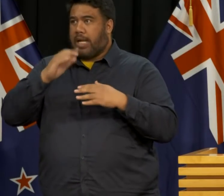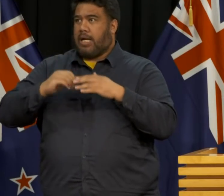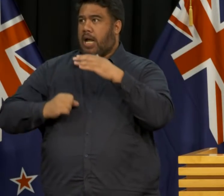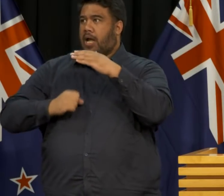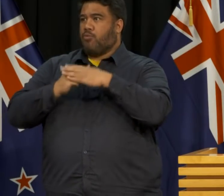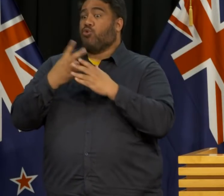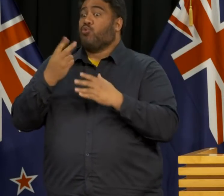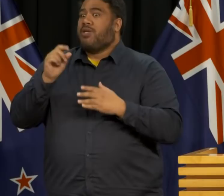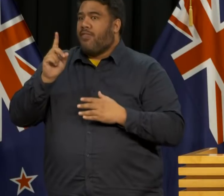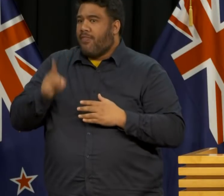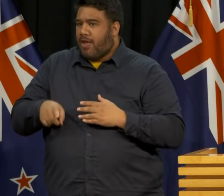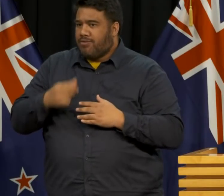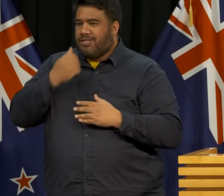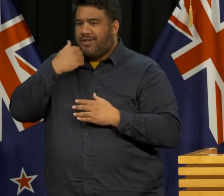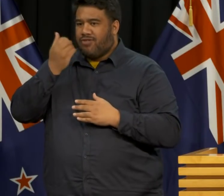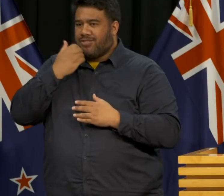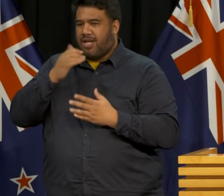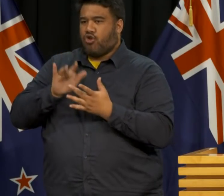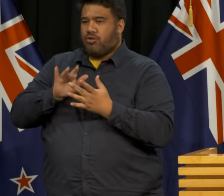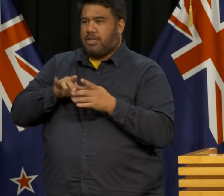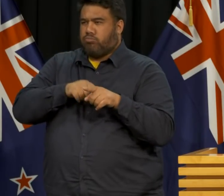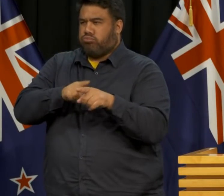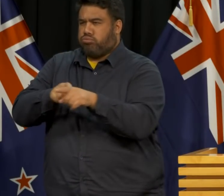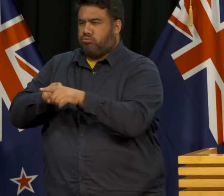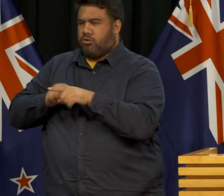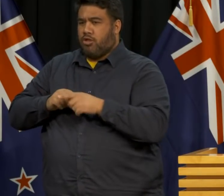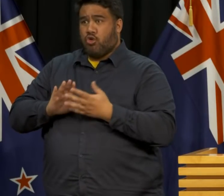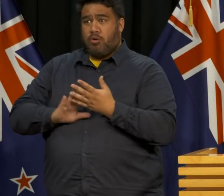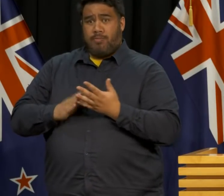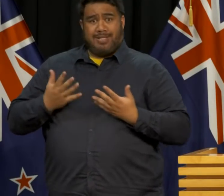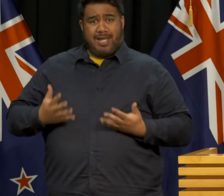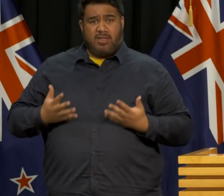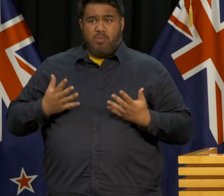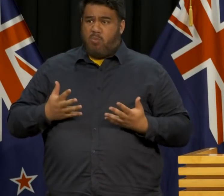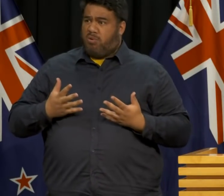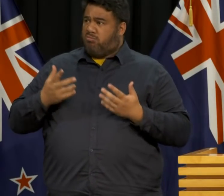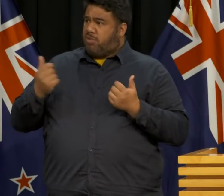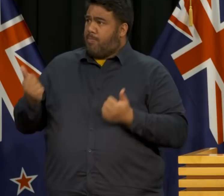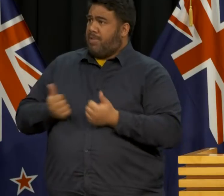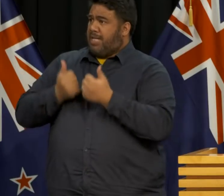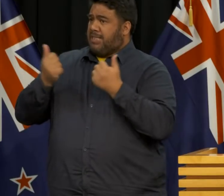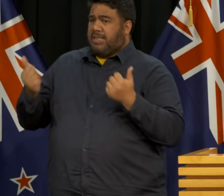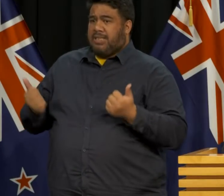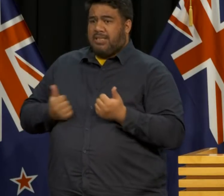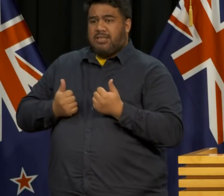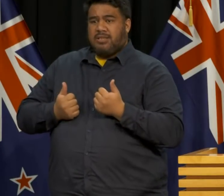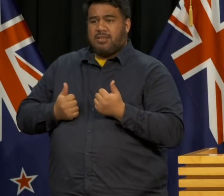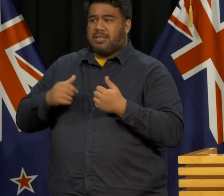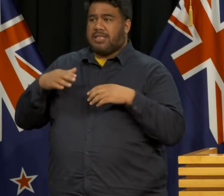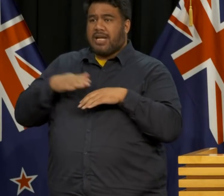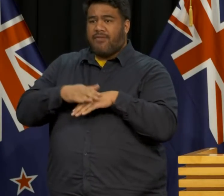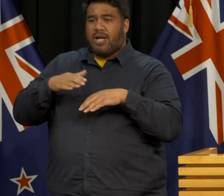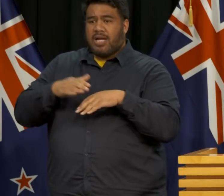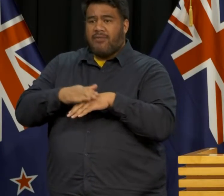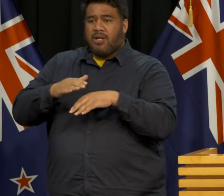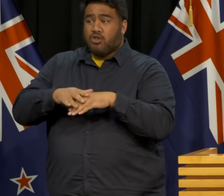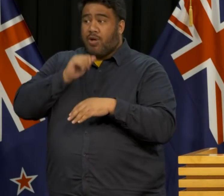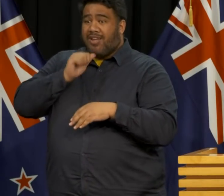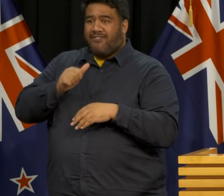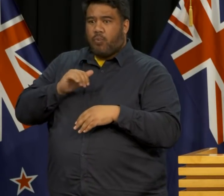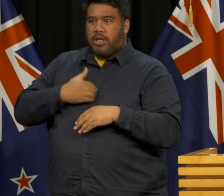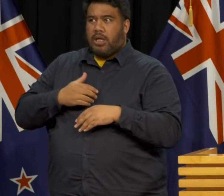to 20,000. So in the environment that we're in at the moment, that gives us all confidence that if we need to push the go button on